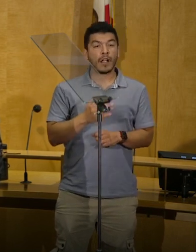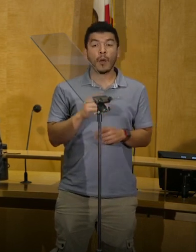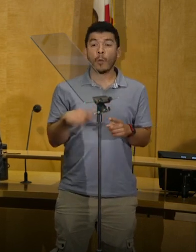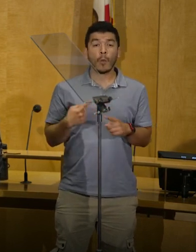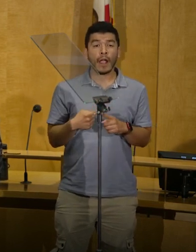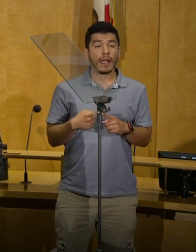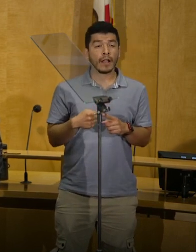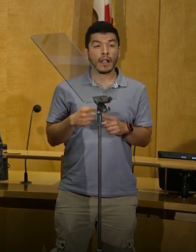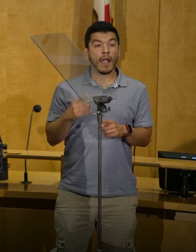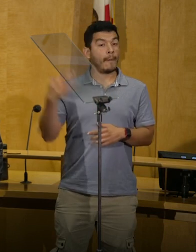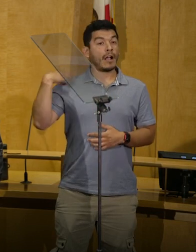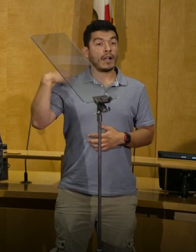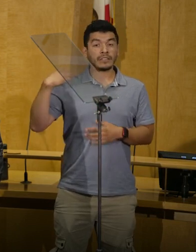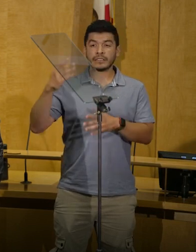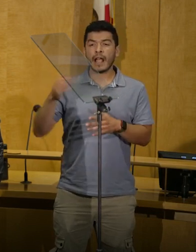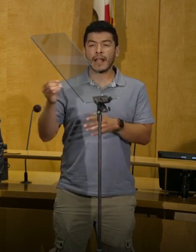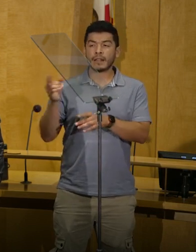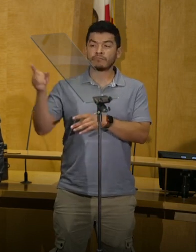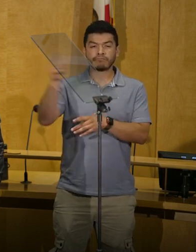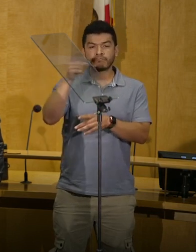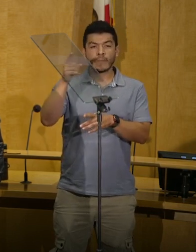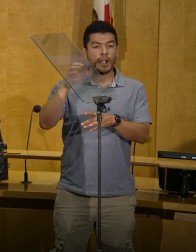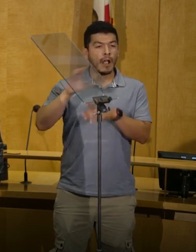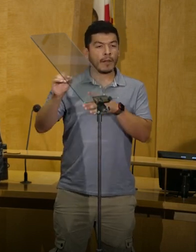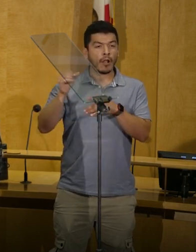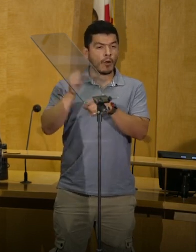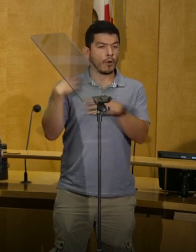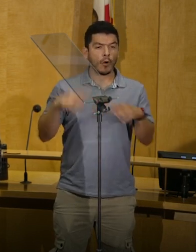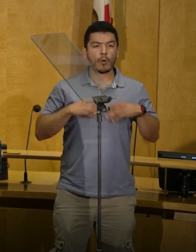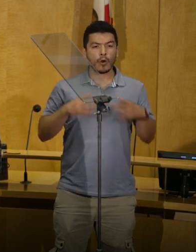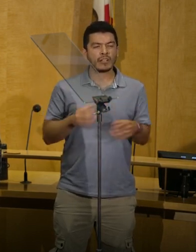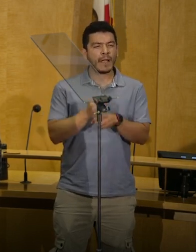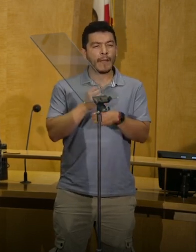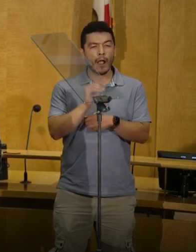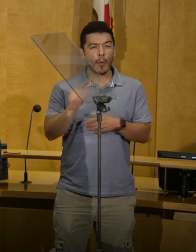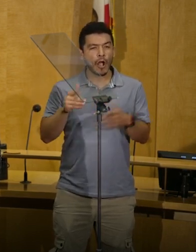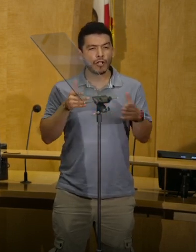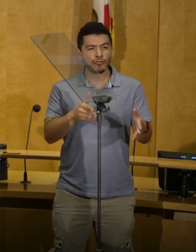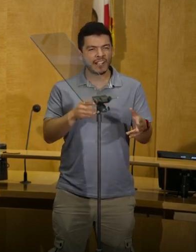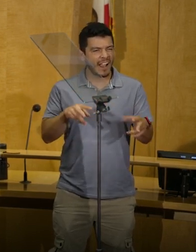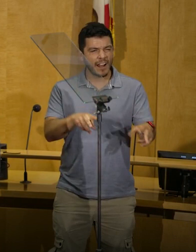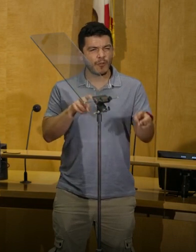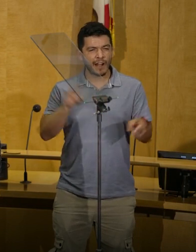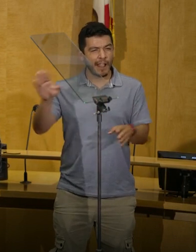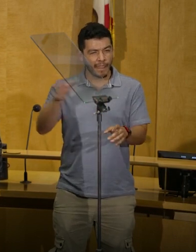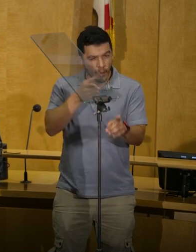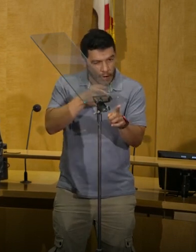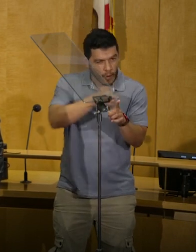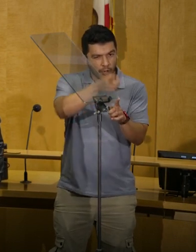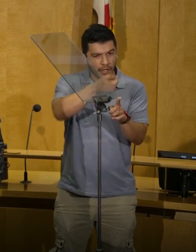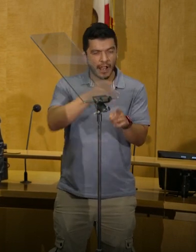when employers make Wall Street and greed their